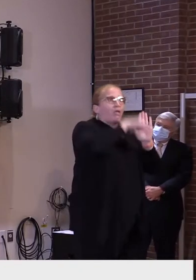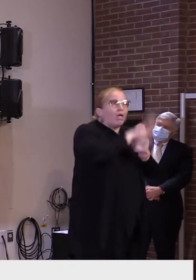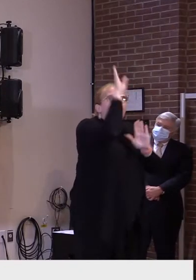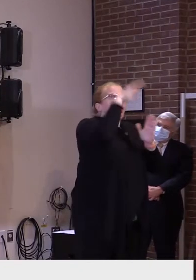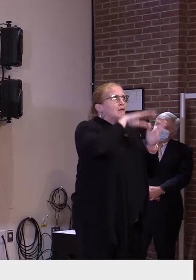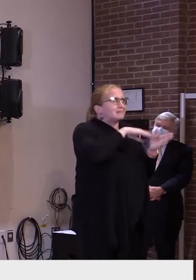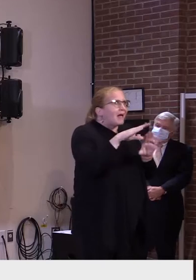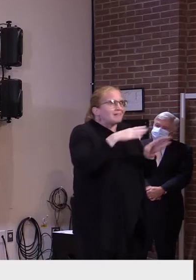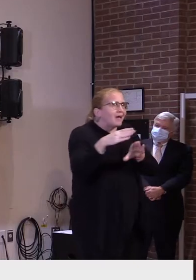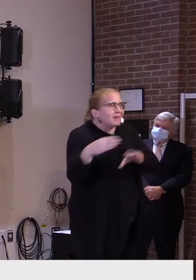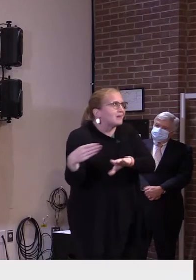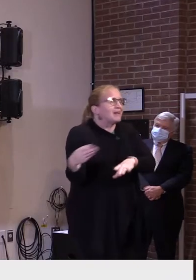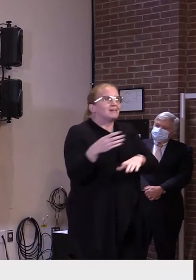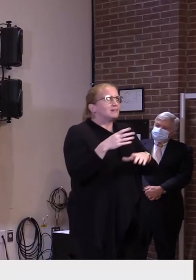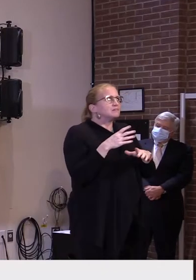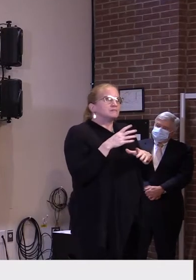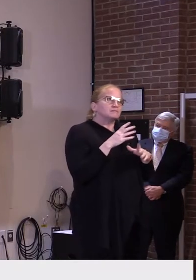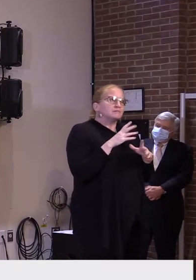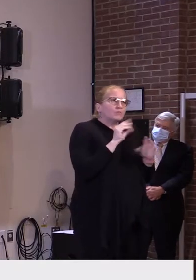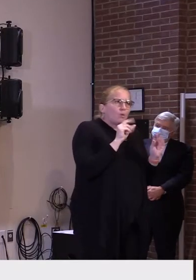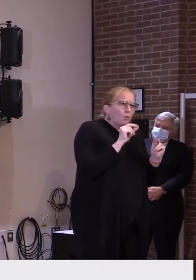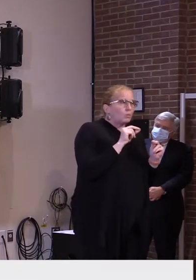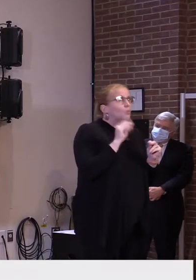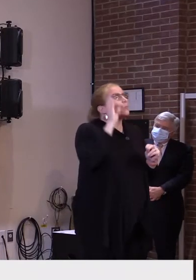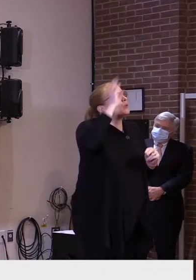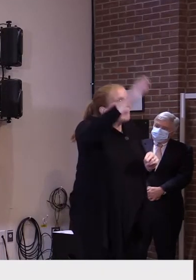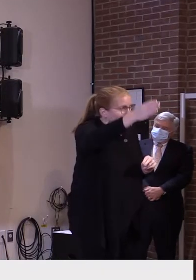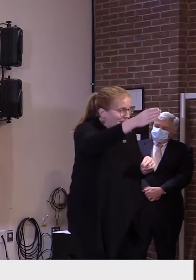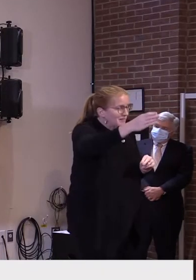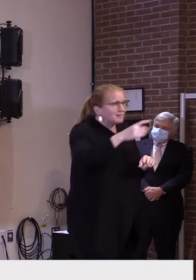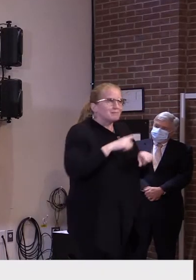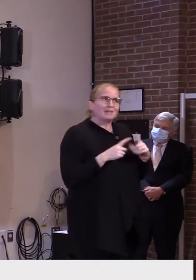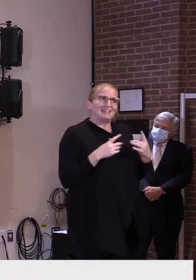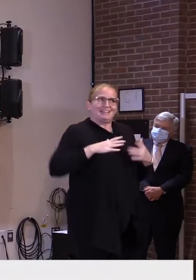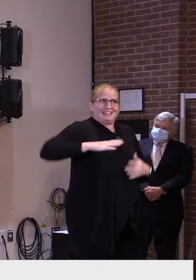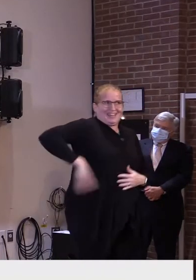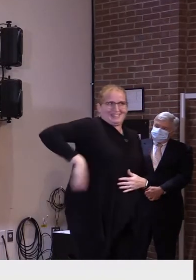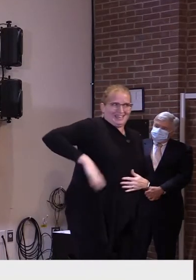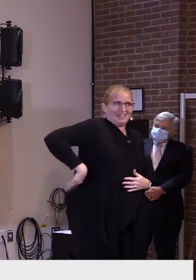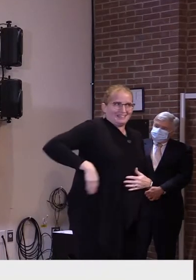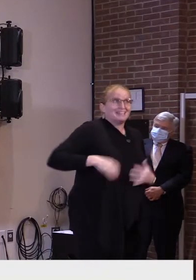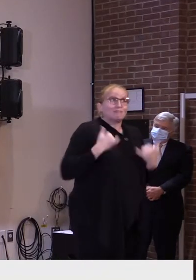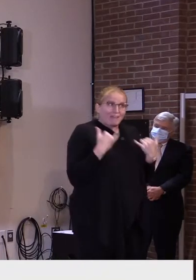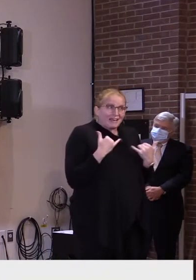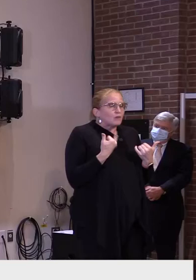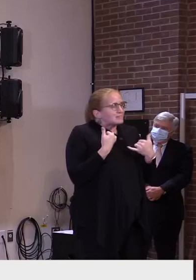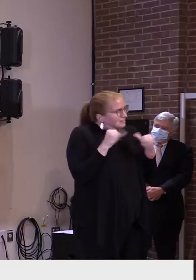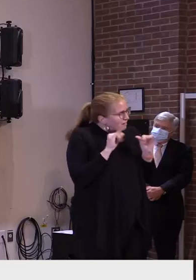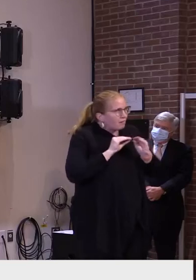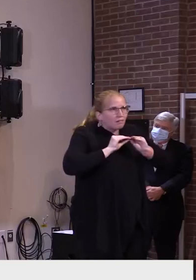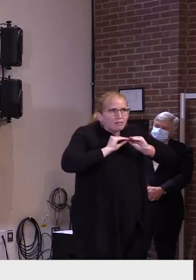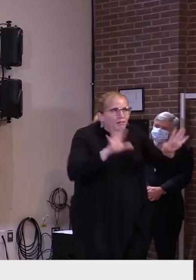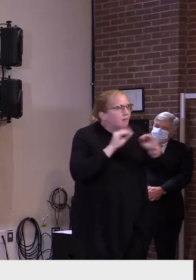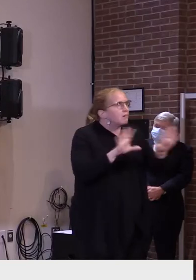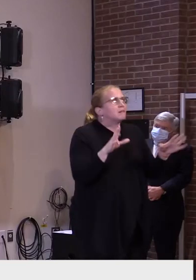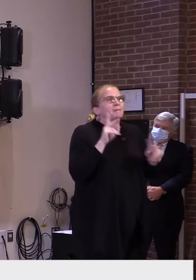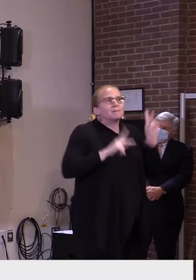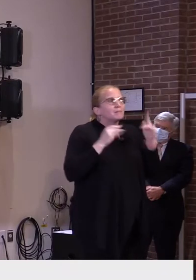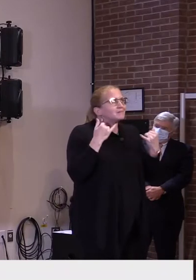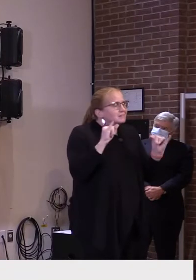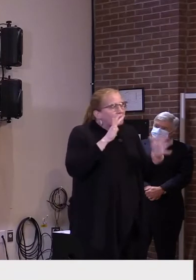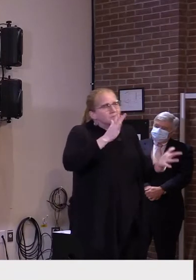but manageable. But Vermont is not there yet. The virus is spreading at high levels in our